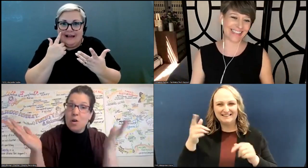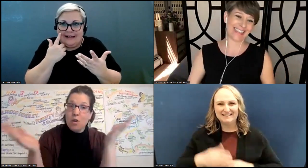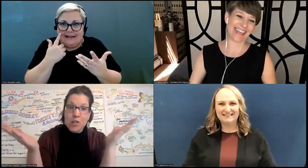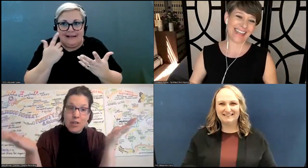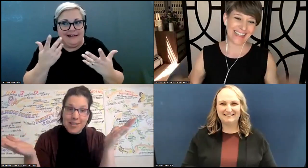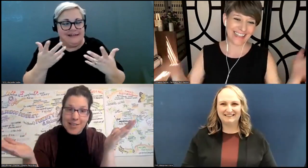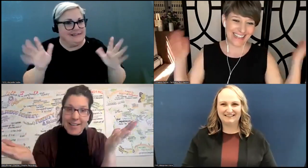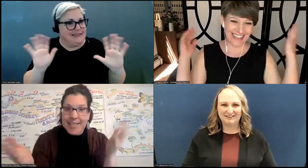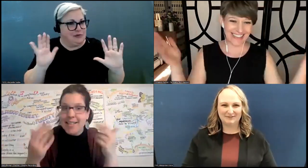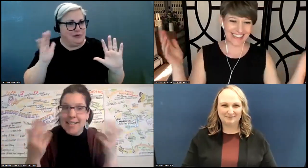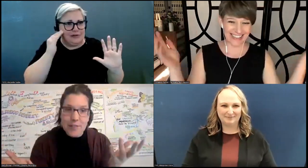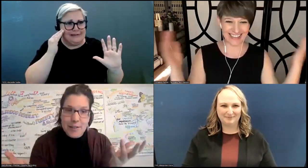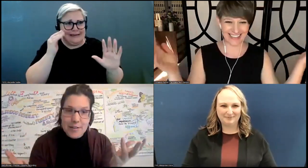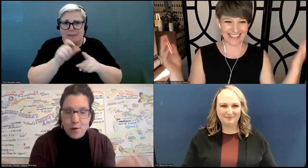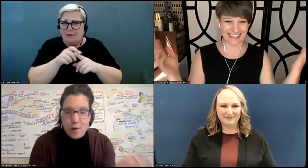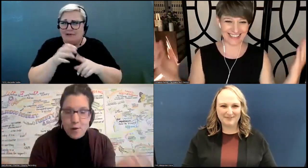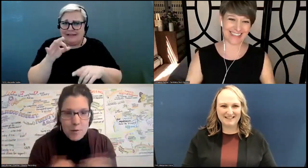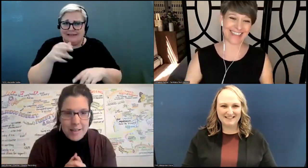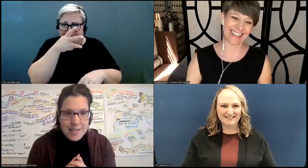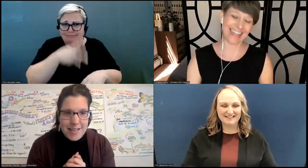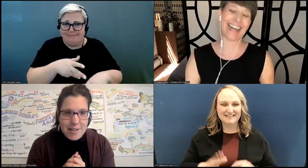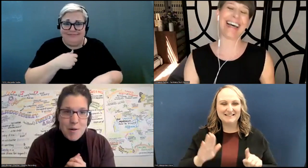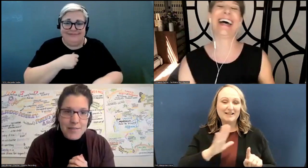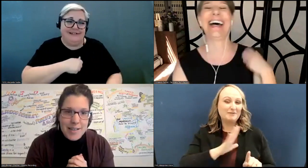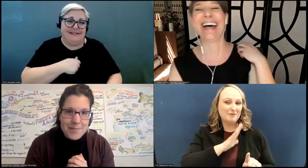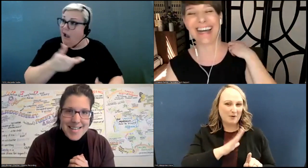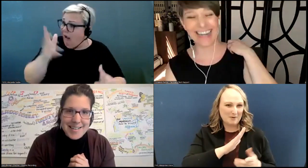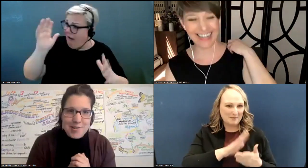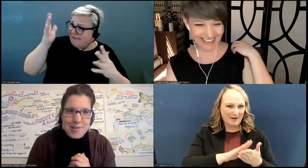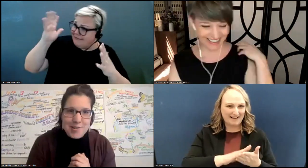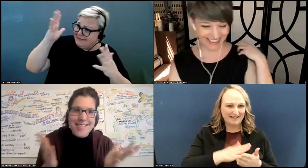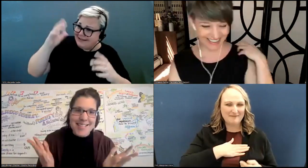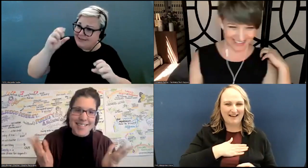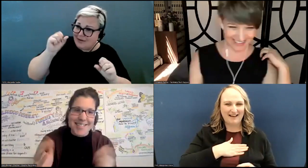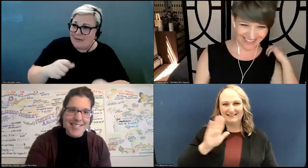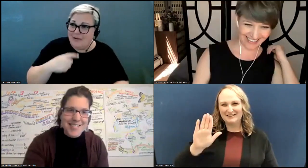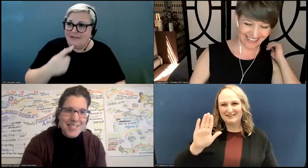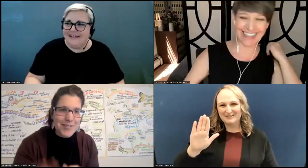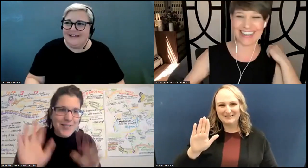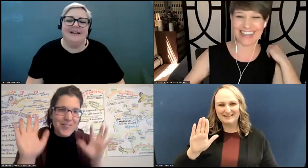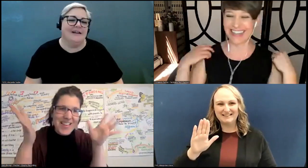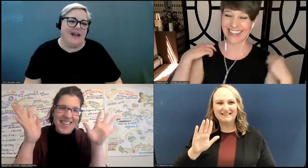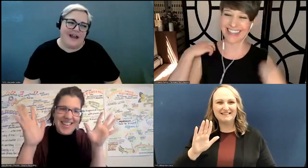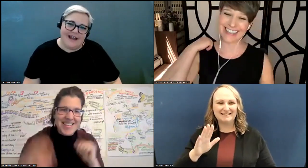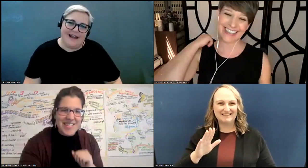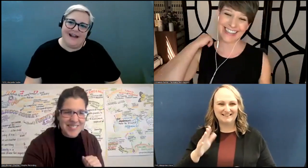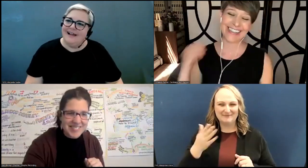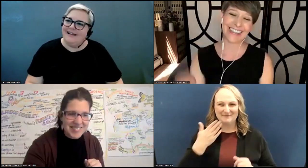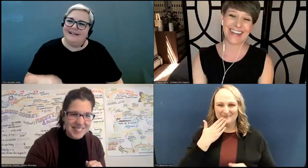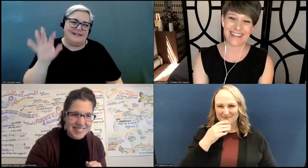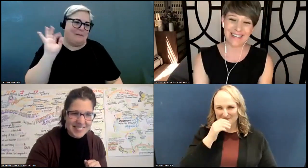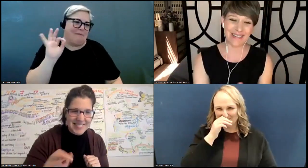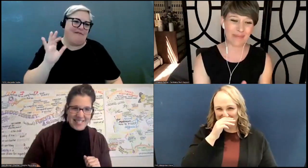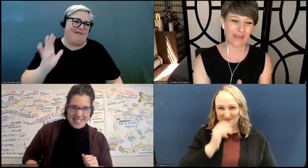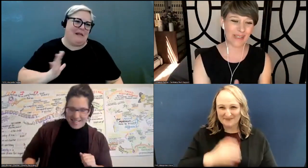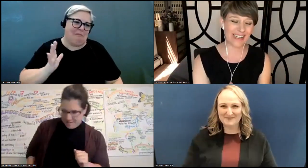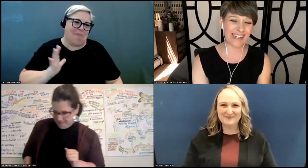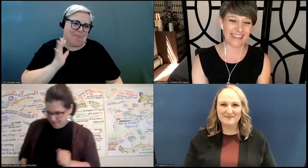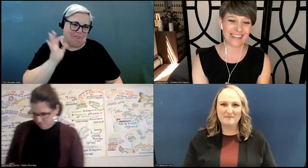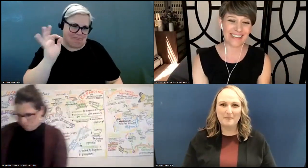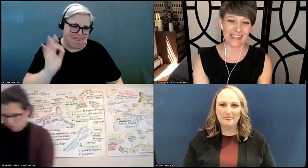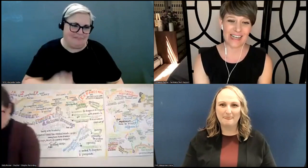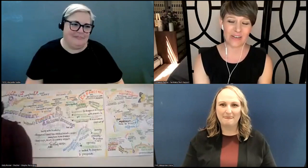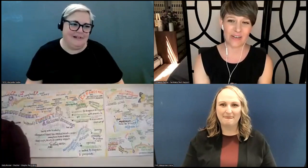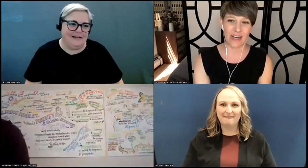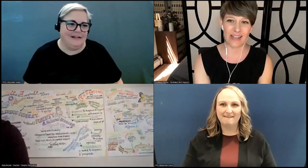Kelly. That's a very formal way of saying you have tremendous honor. Chew. Oh,